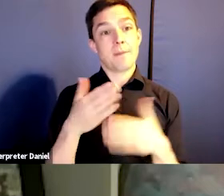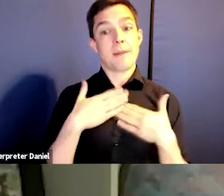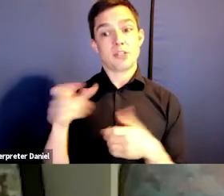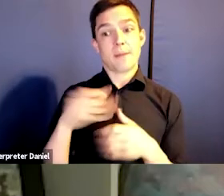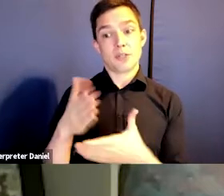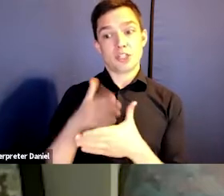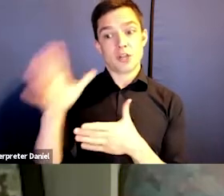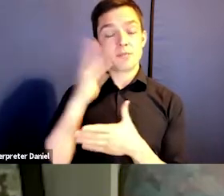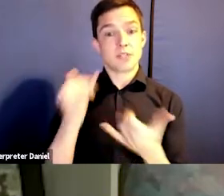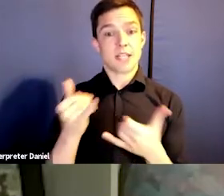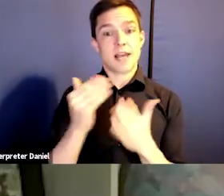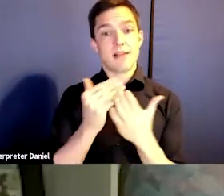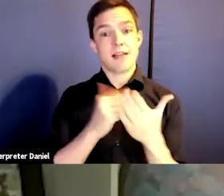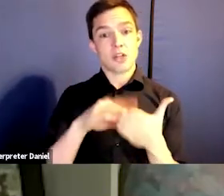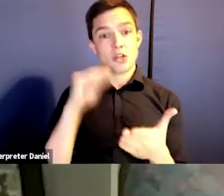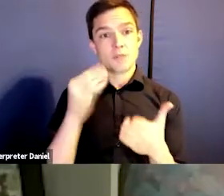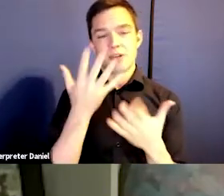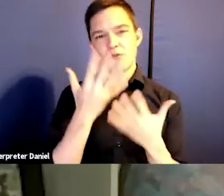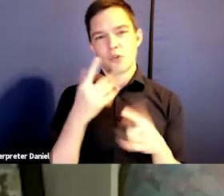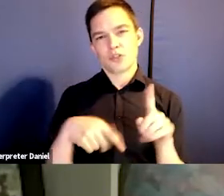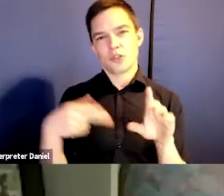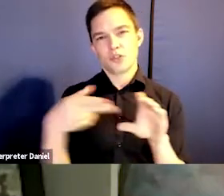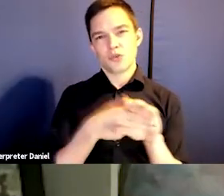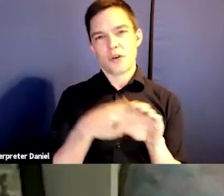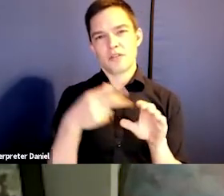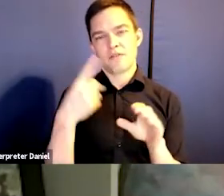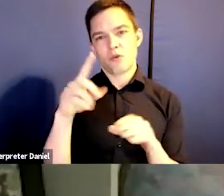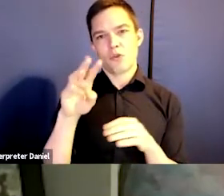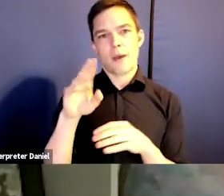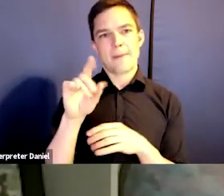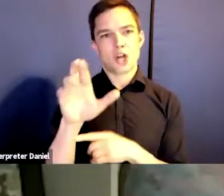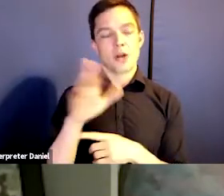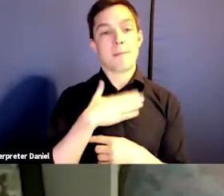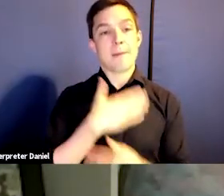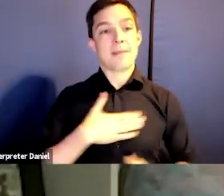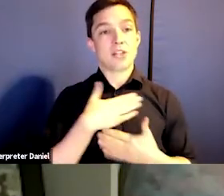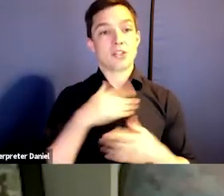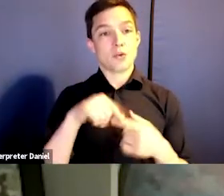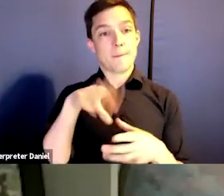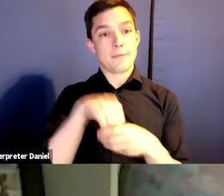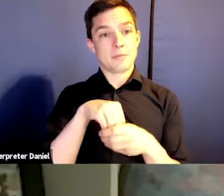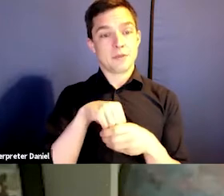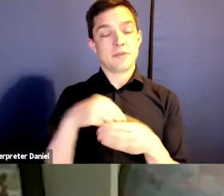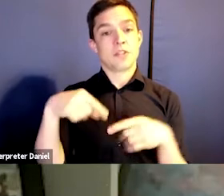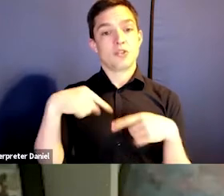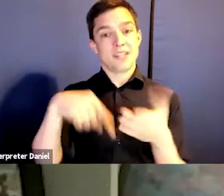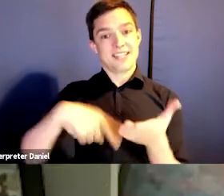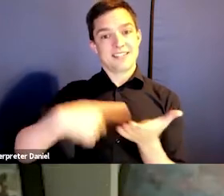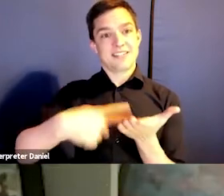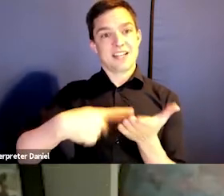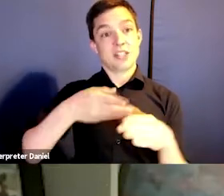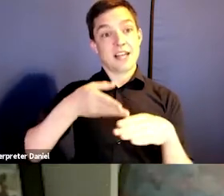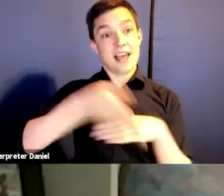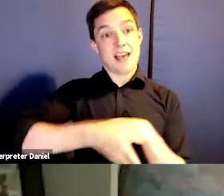lessons learned. And unfortunately, she cannot join us for the webinar. So it is really my pleasure to participate in the discussion following the